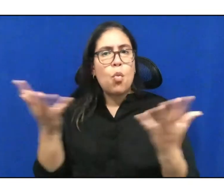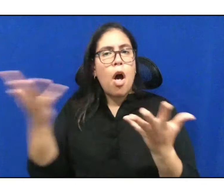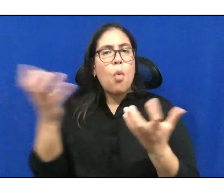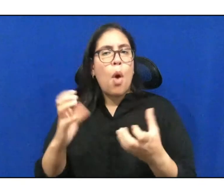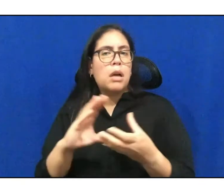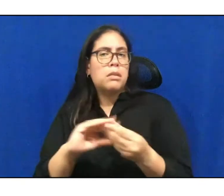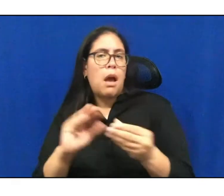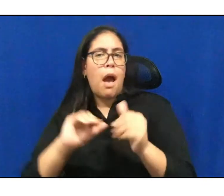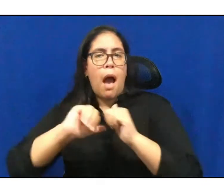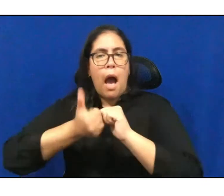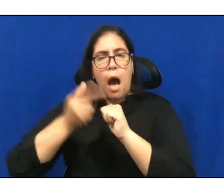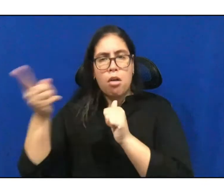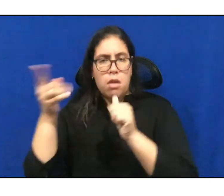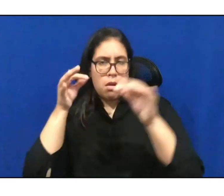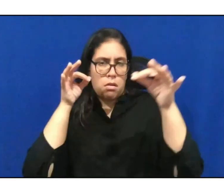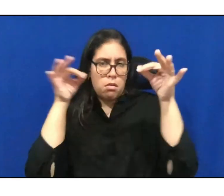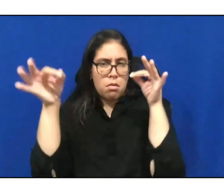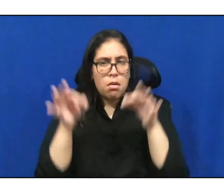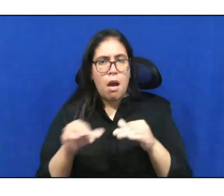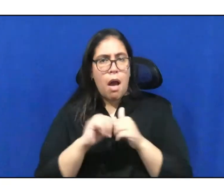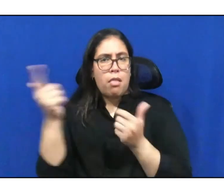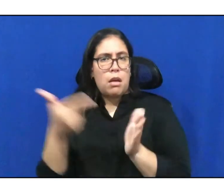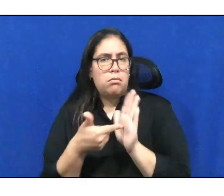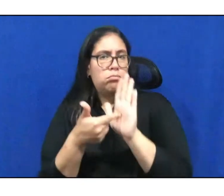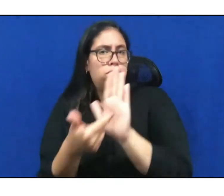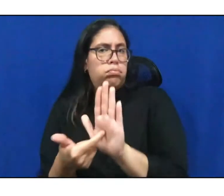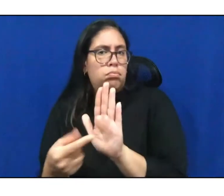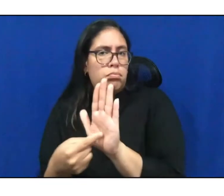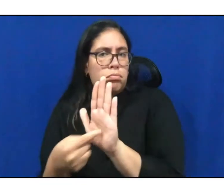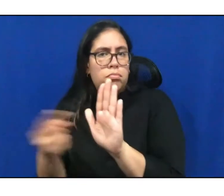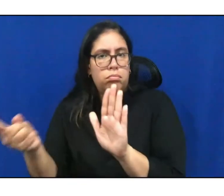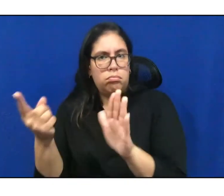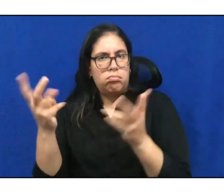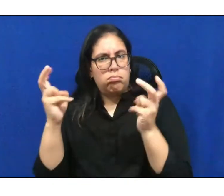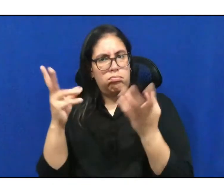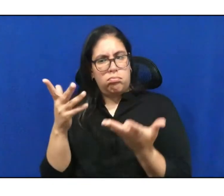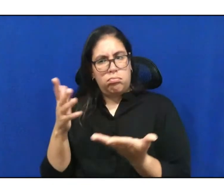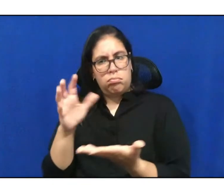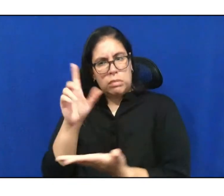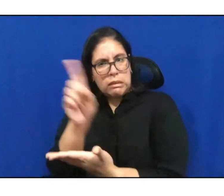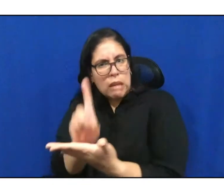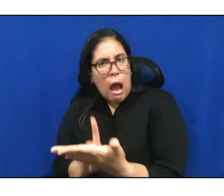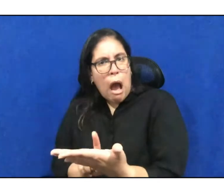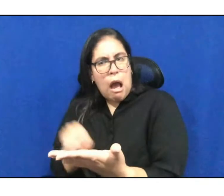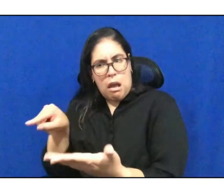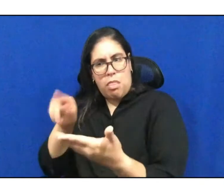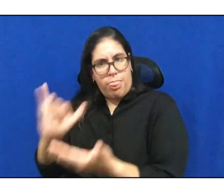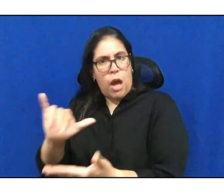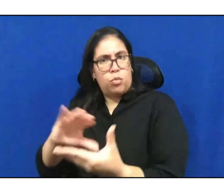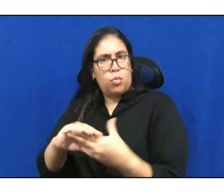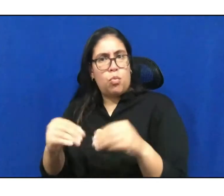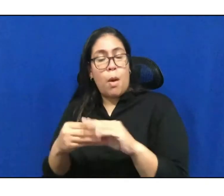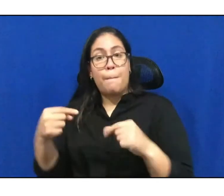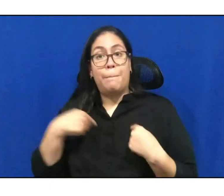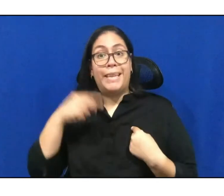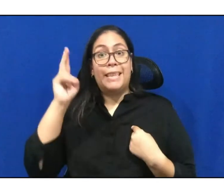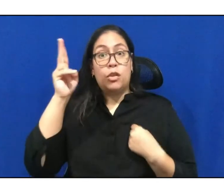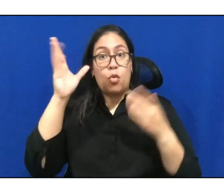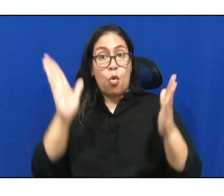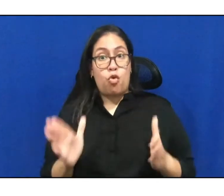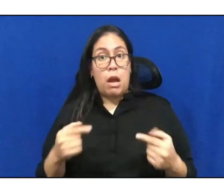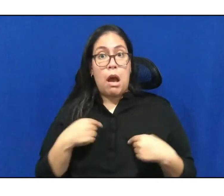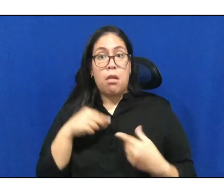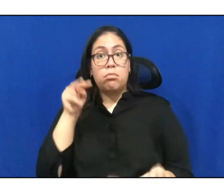Emmett, how they want to present Mamie, that they're crafting a narrative, right? So for me as a historian, it's not just that I'm going to the newspaper